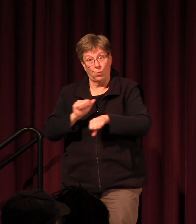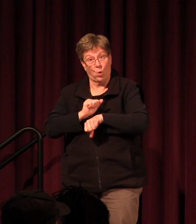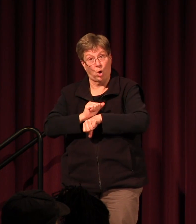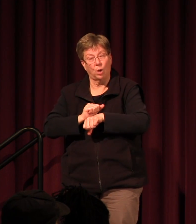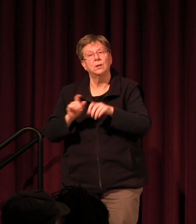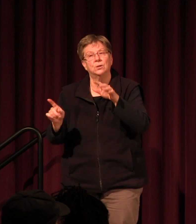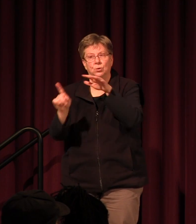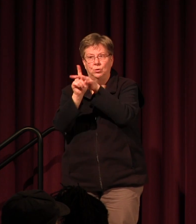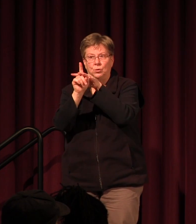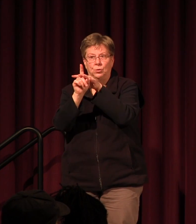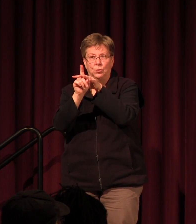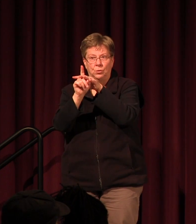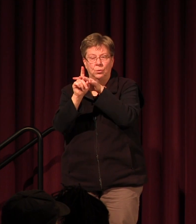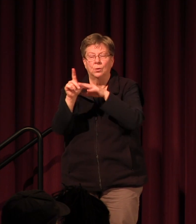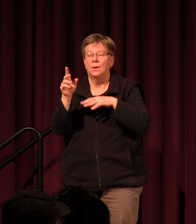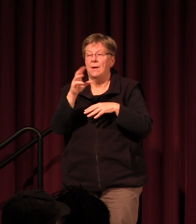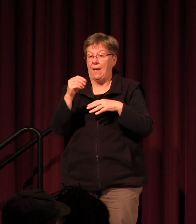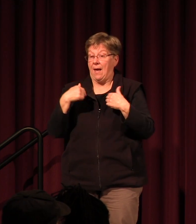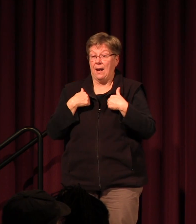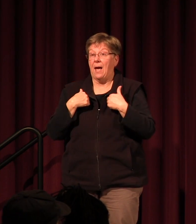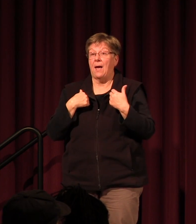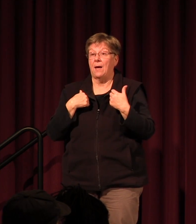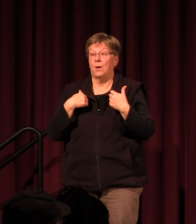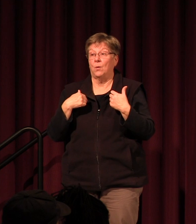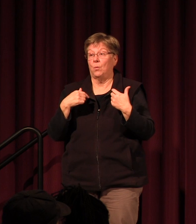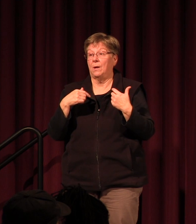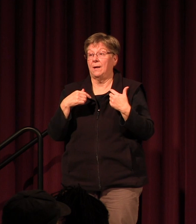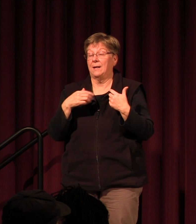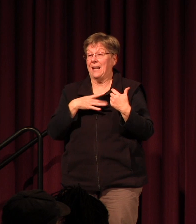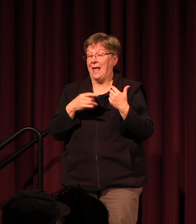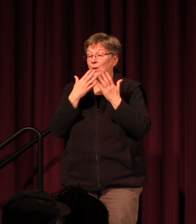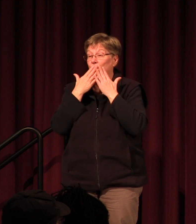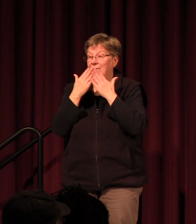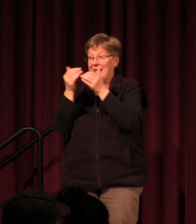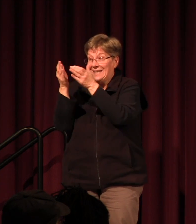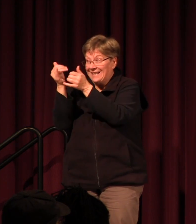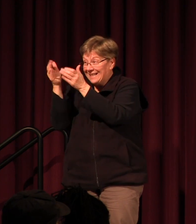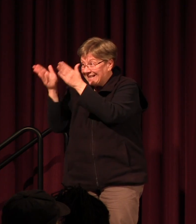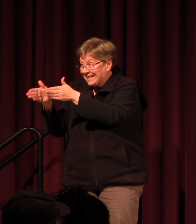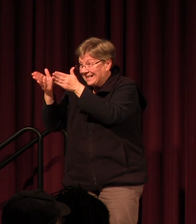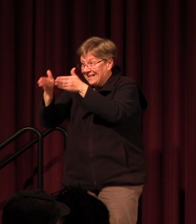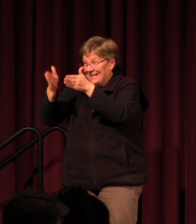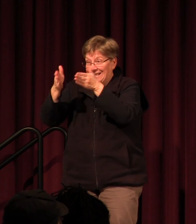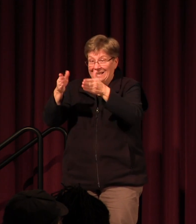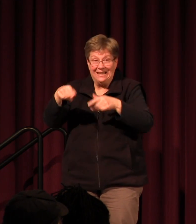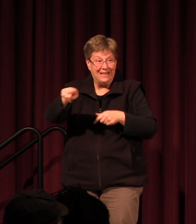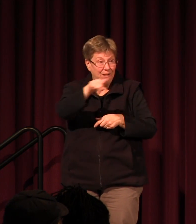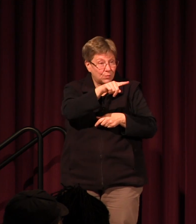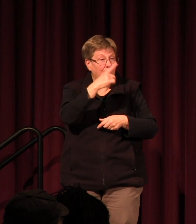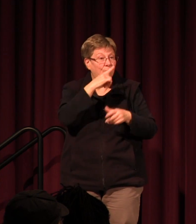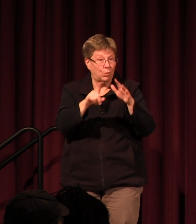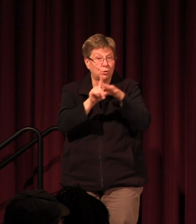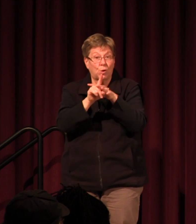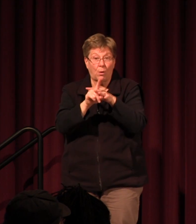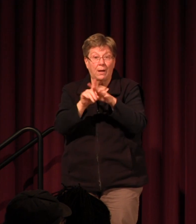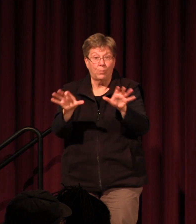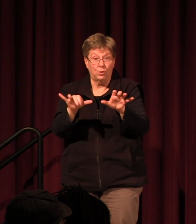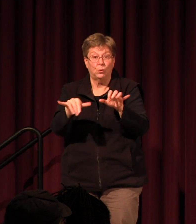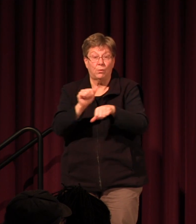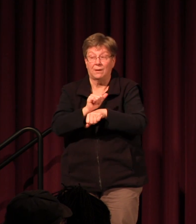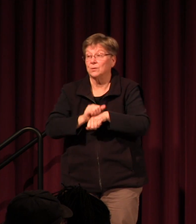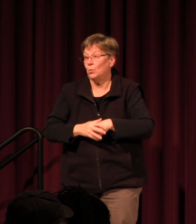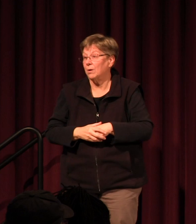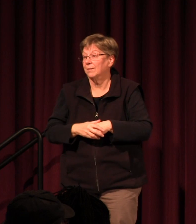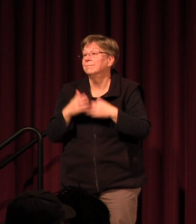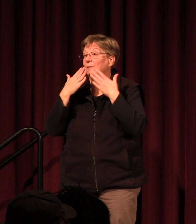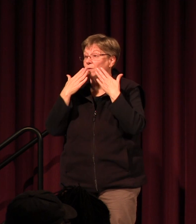up. And I would just like to thank each and every one of you for showing up to do this work.